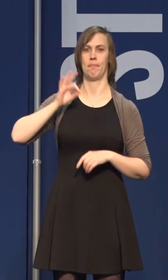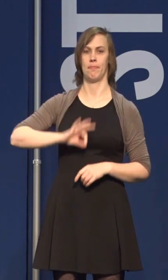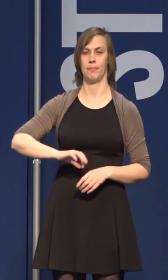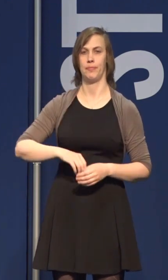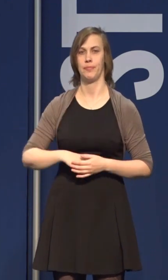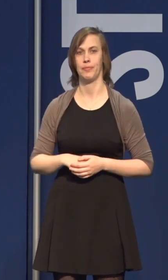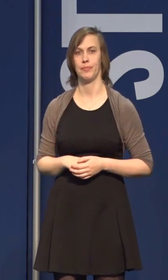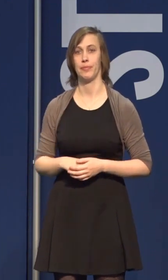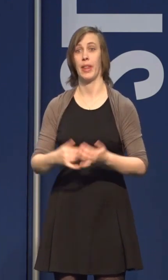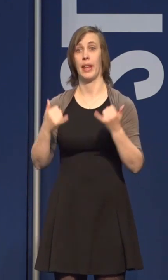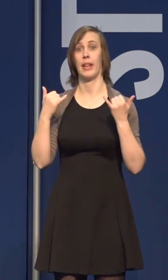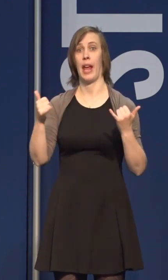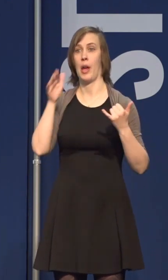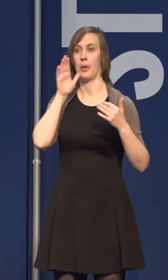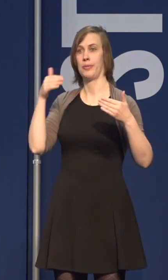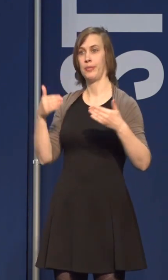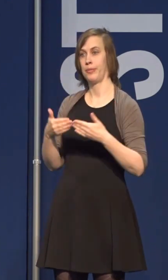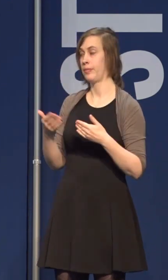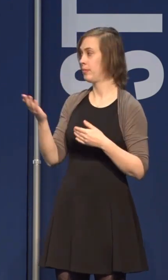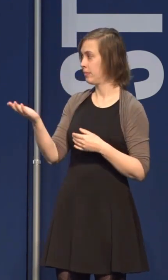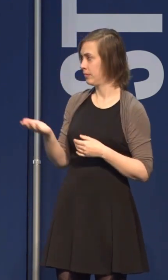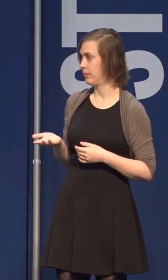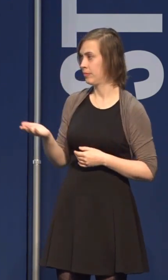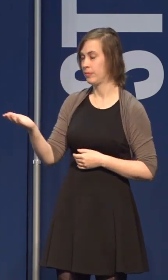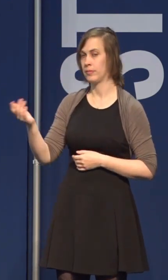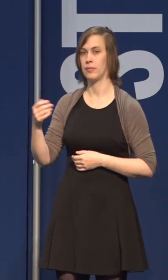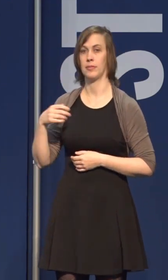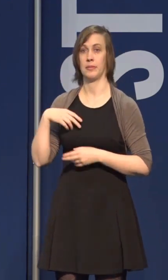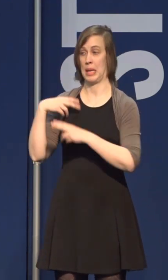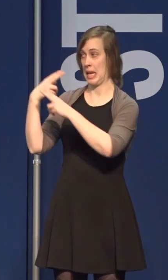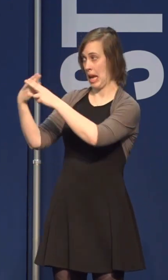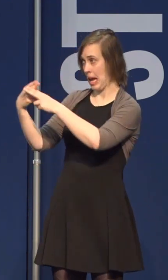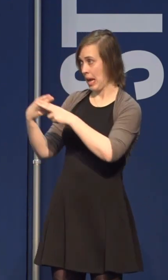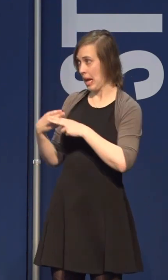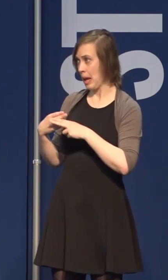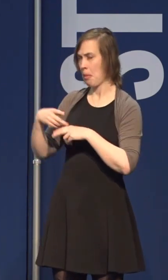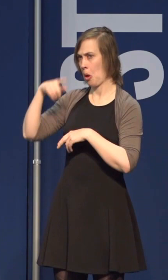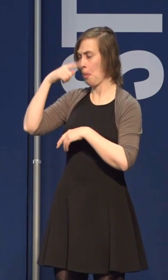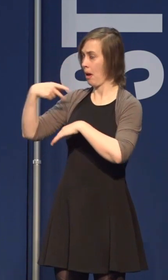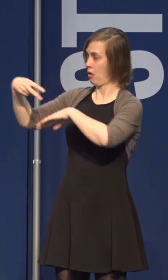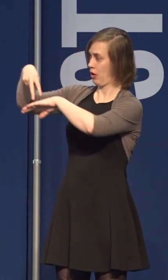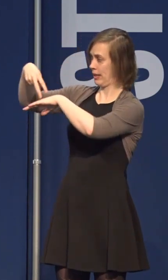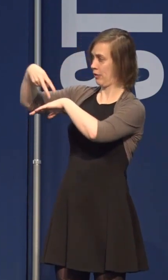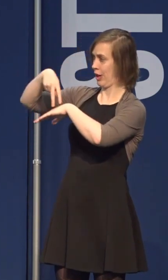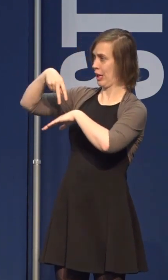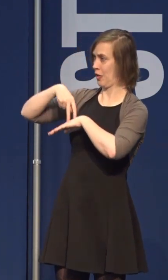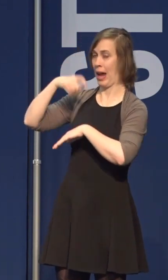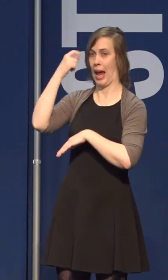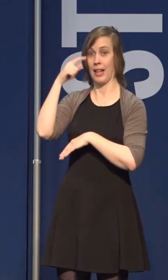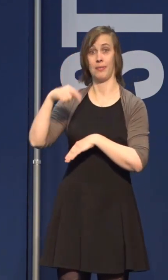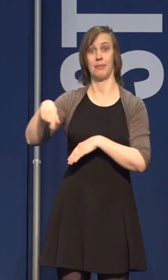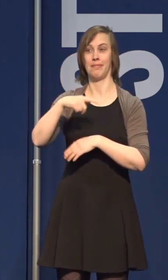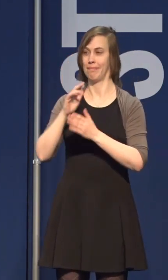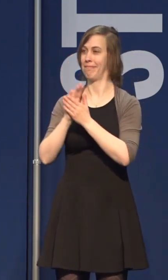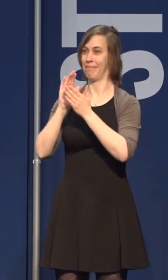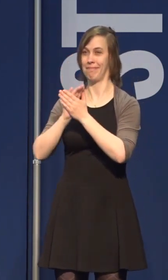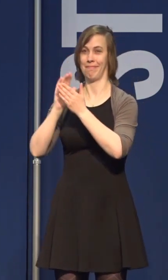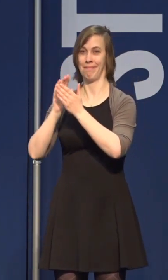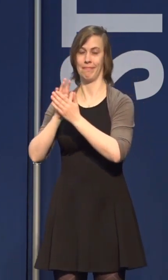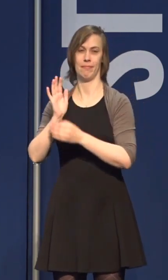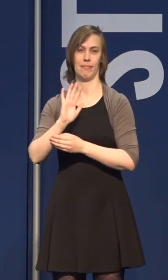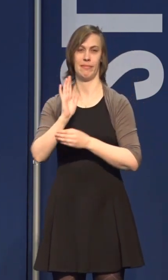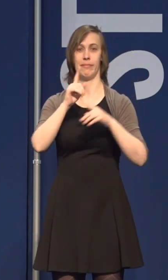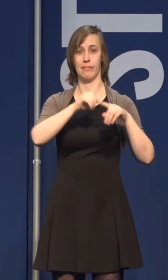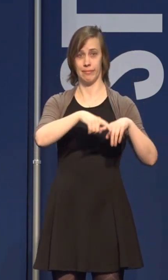introduce our platform guests, and as I call their names, I will ask each person to rise, but I would ask that you would hold your applause until everyone has